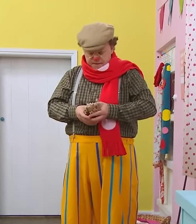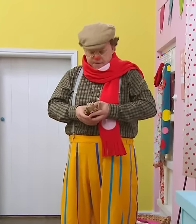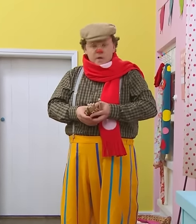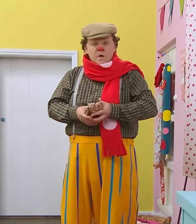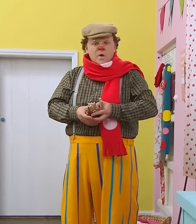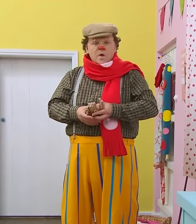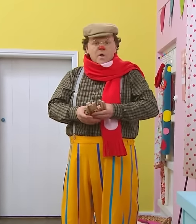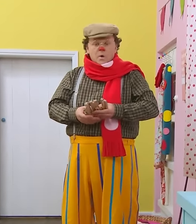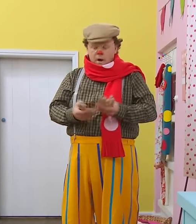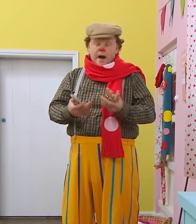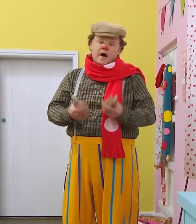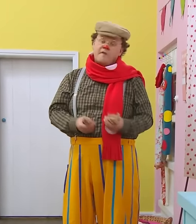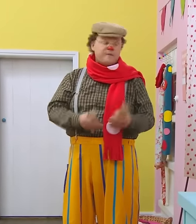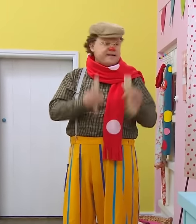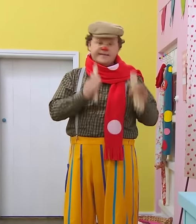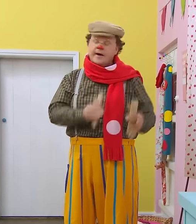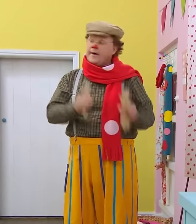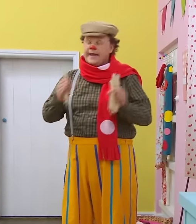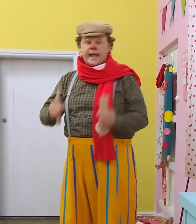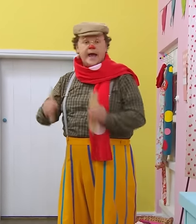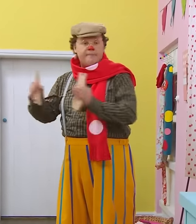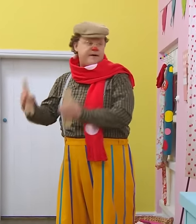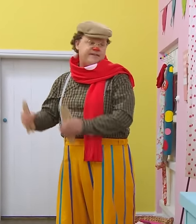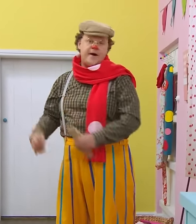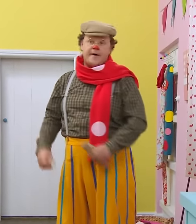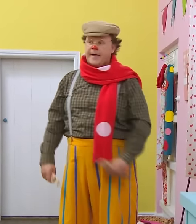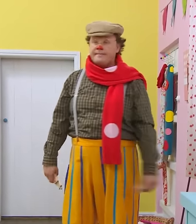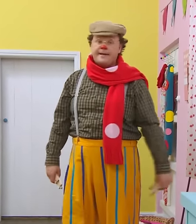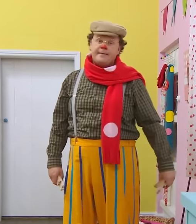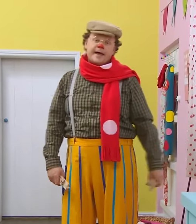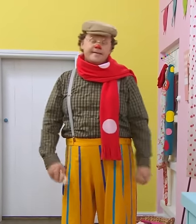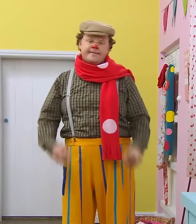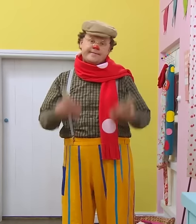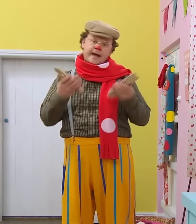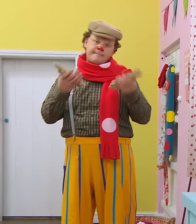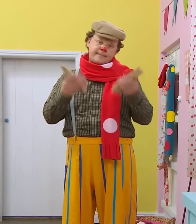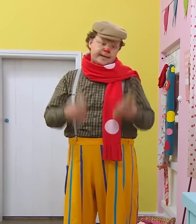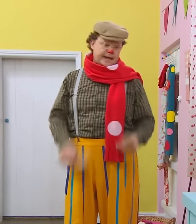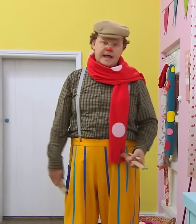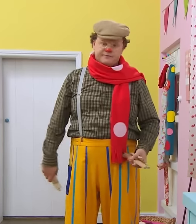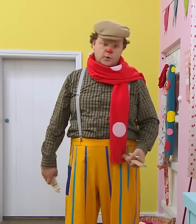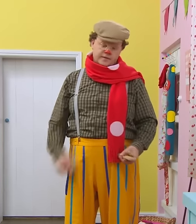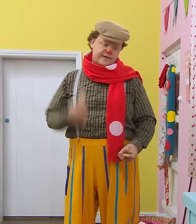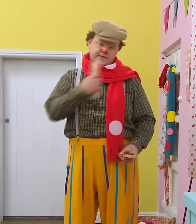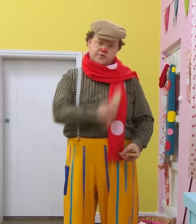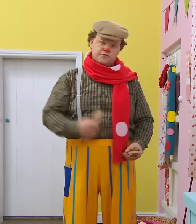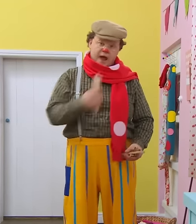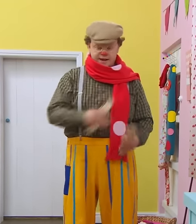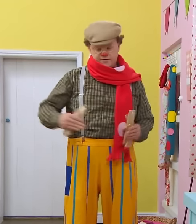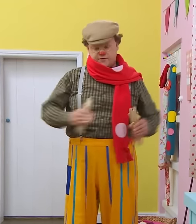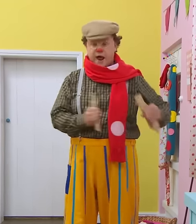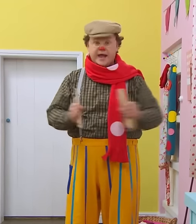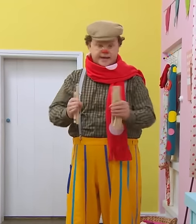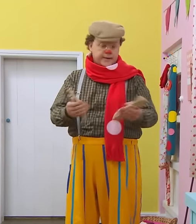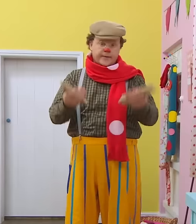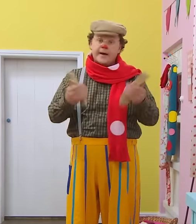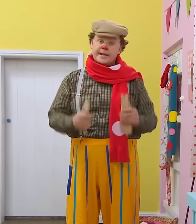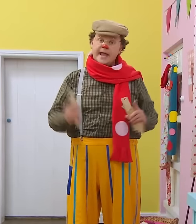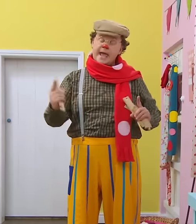are you doing? Well, I've been tidying up, haven't I? I mean, somebody left all of this train track near